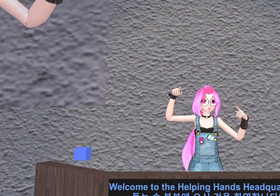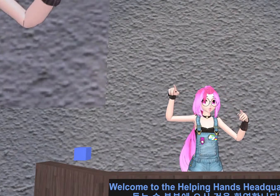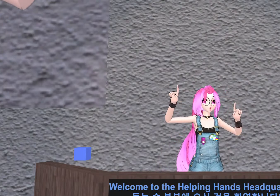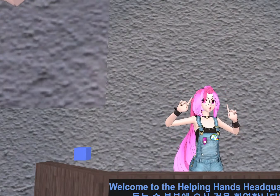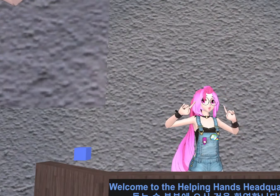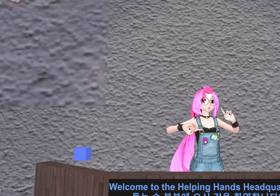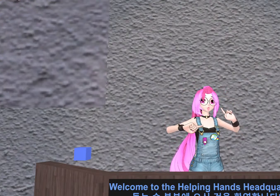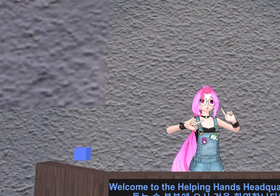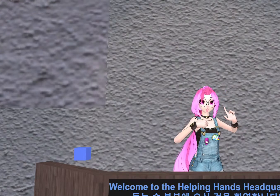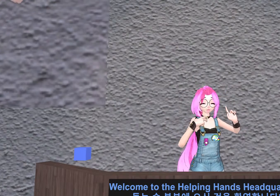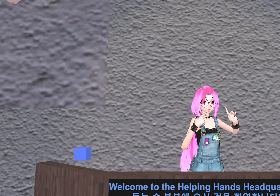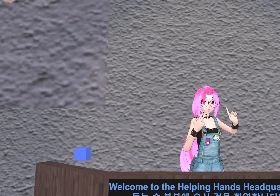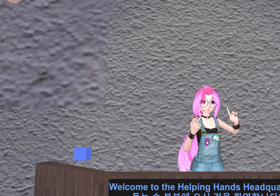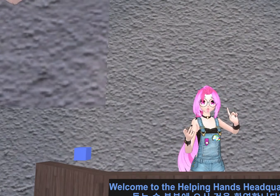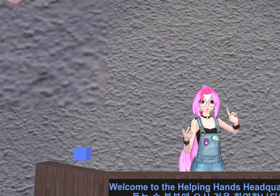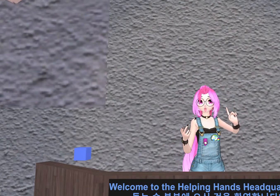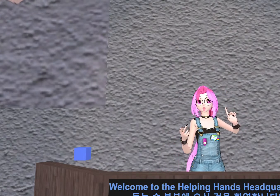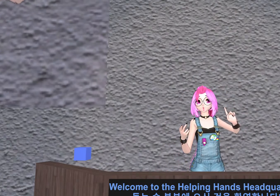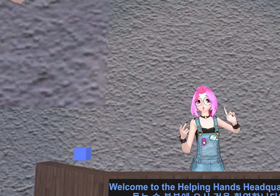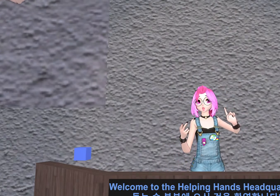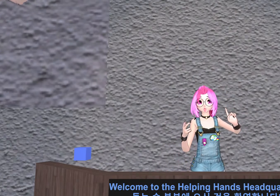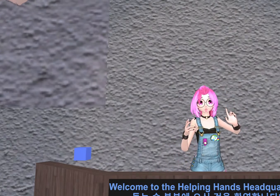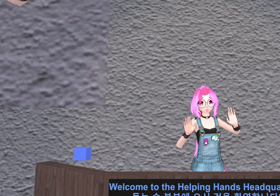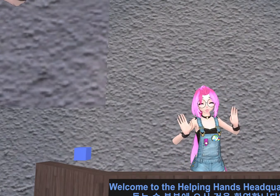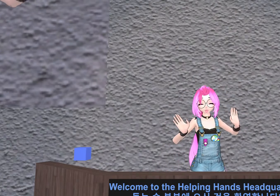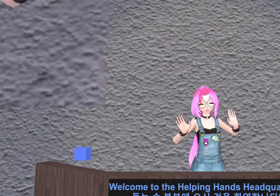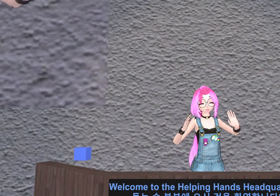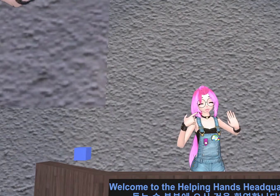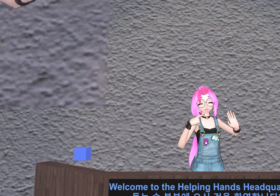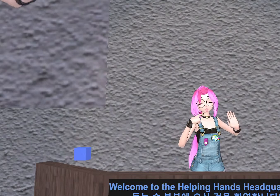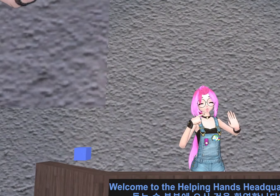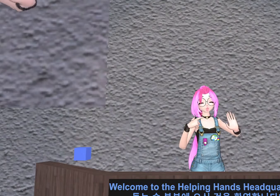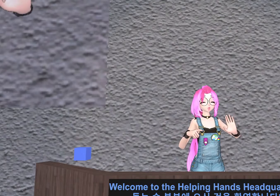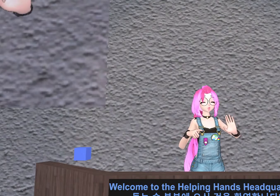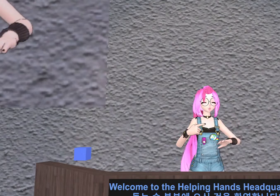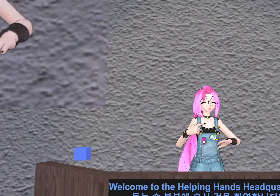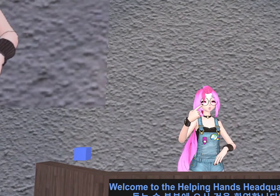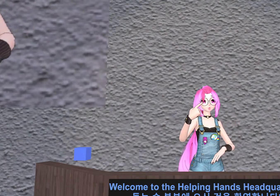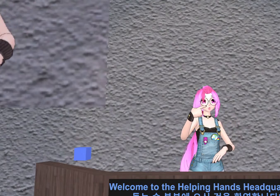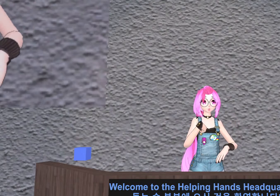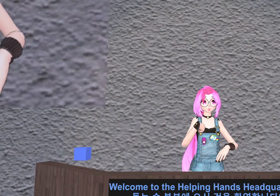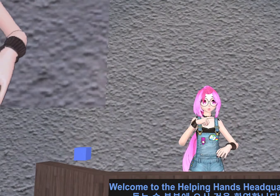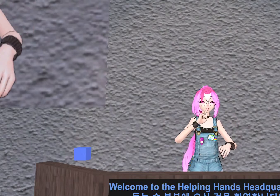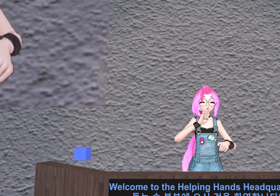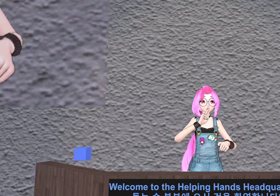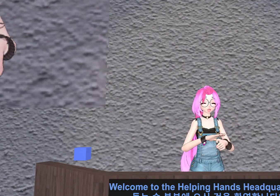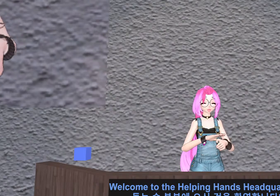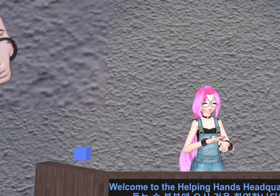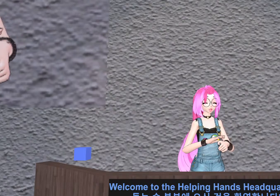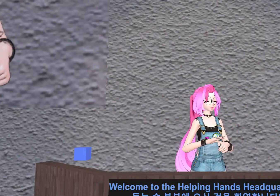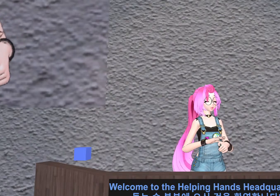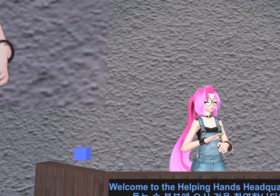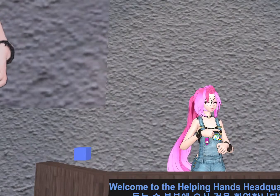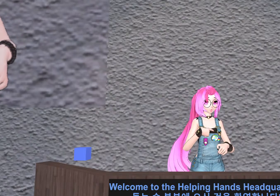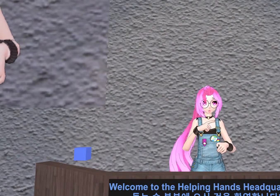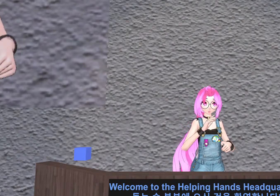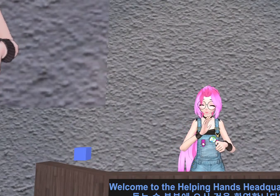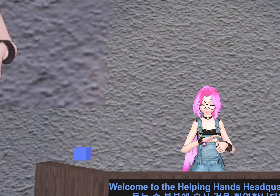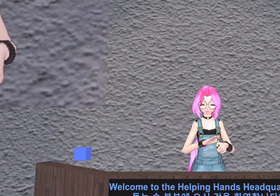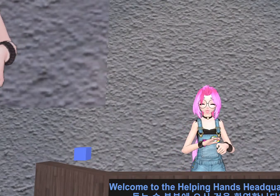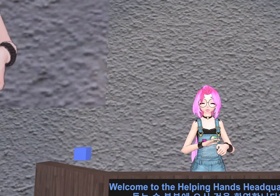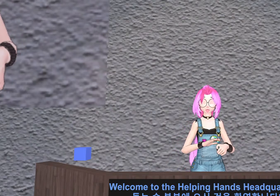you to repeat these words I'm saying, either out loud if you're willing to, with your mic still muted, or in your head. I